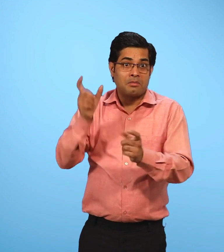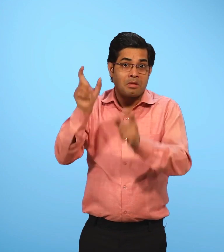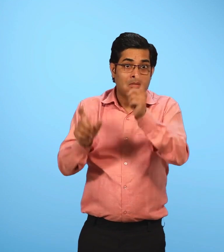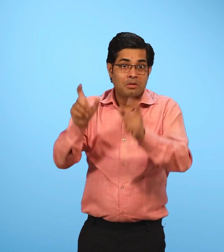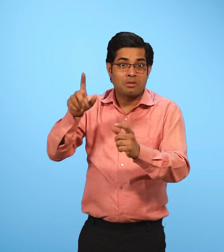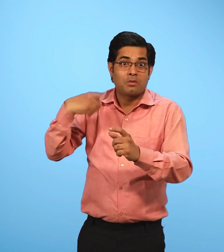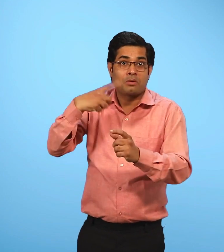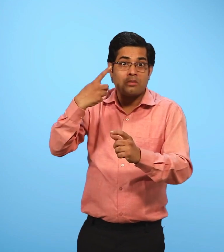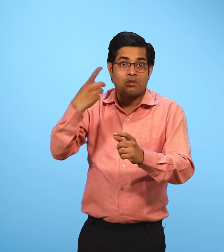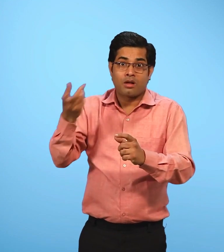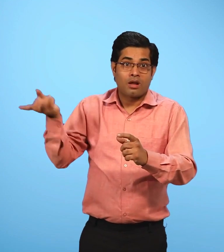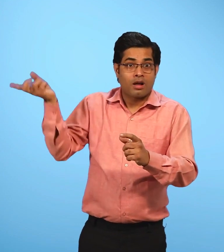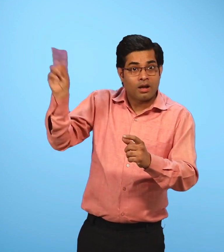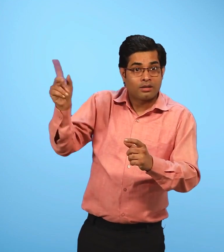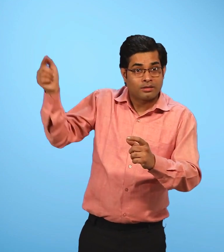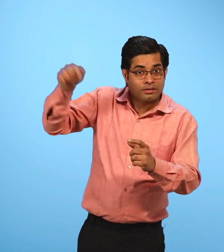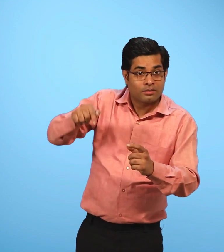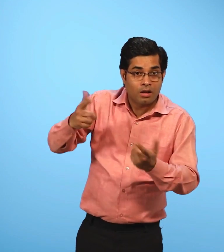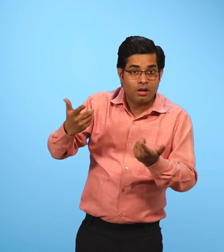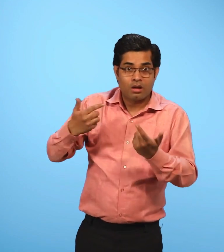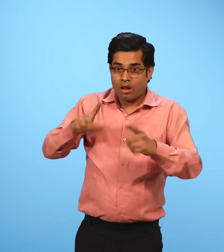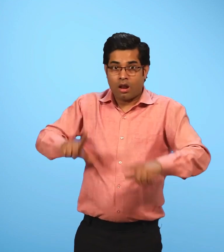But what if he had seen my boat?